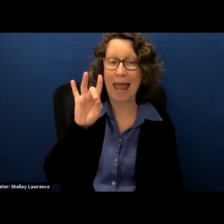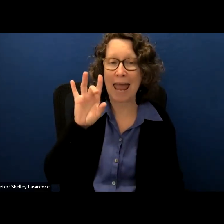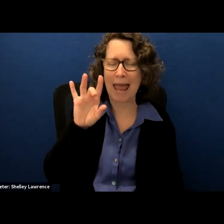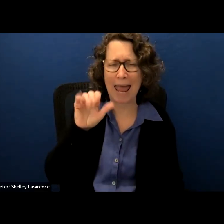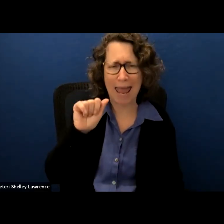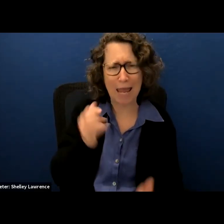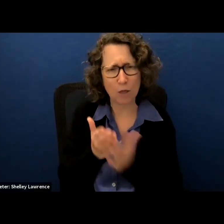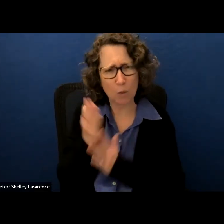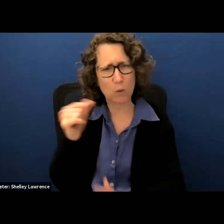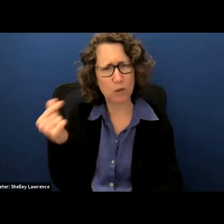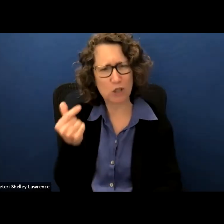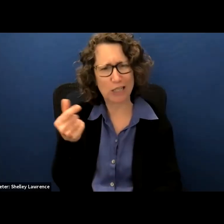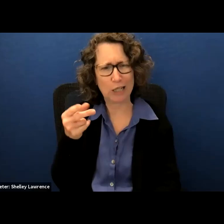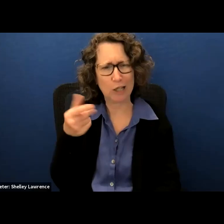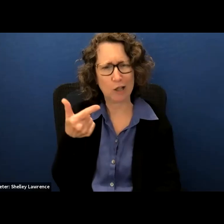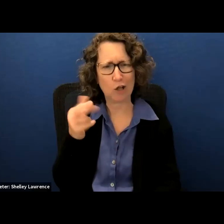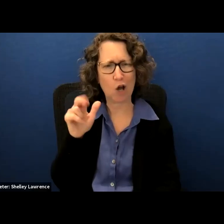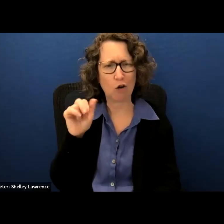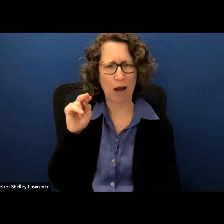grant